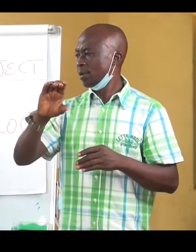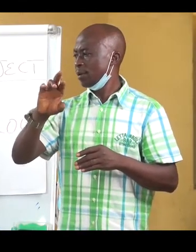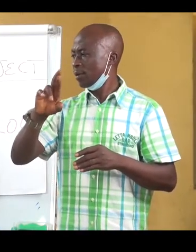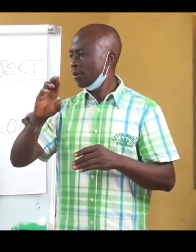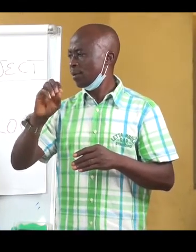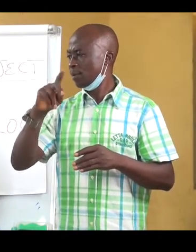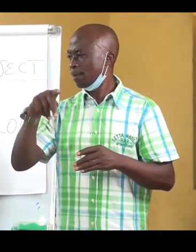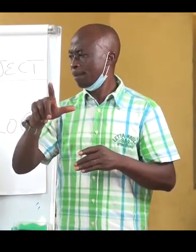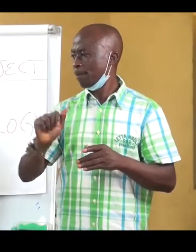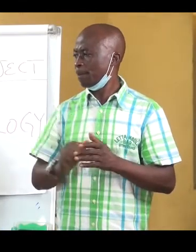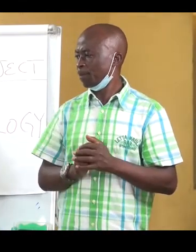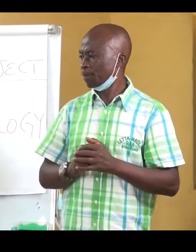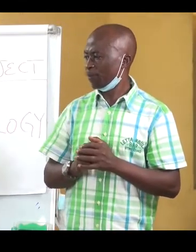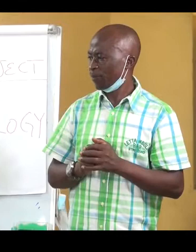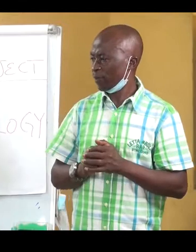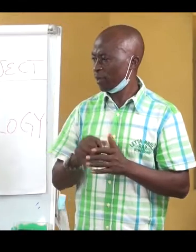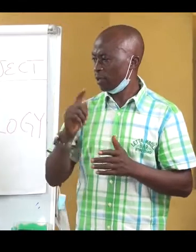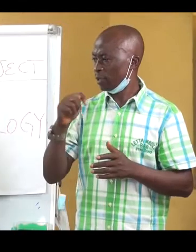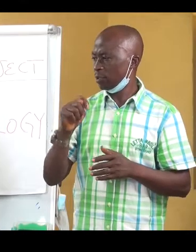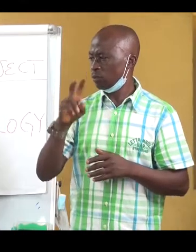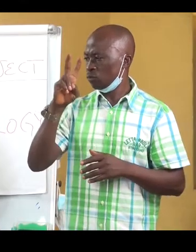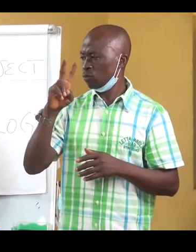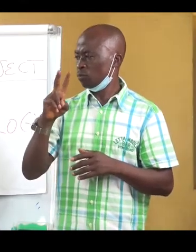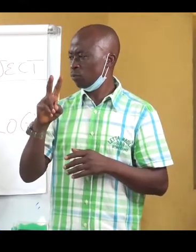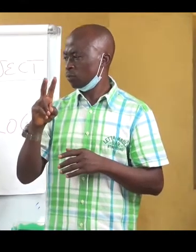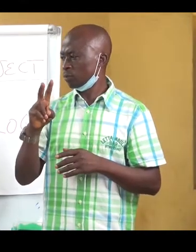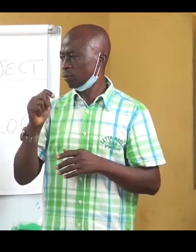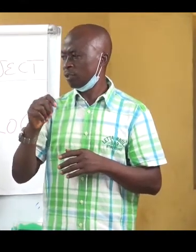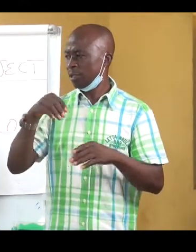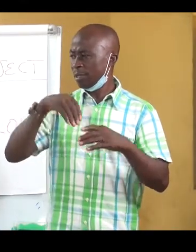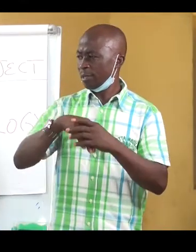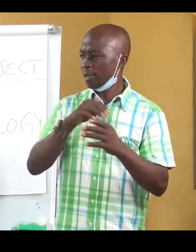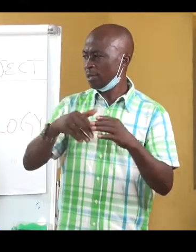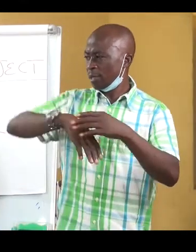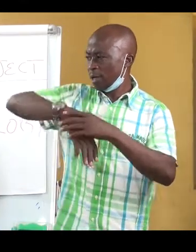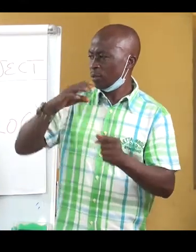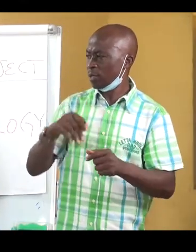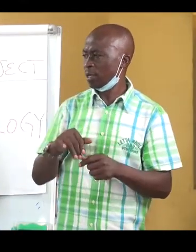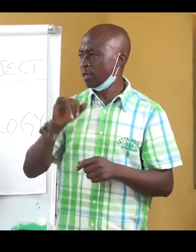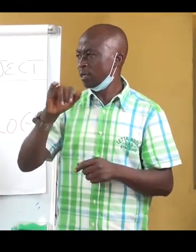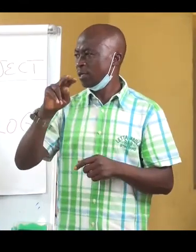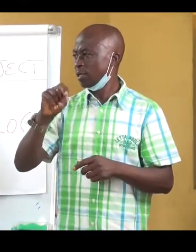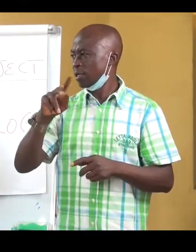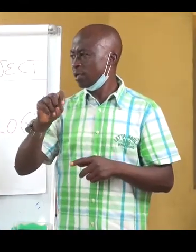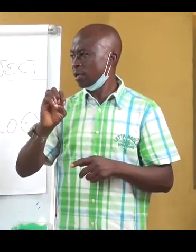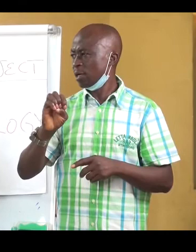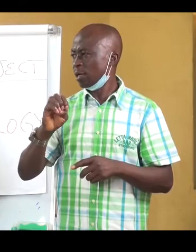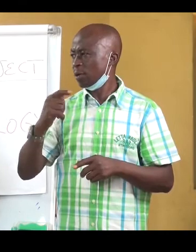by the integument. The two integument, that is the inner one and the outer one, they are not completely